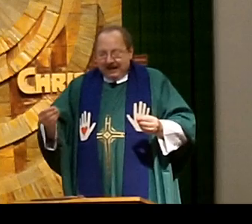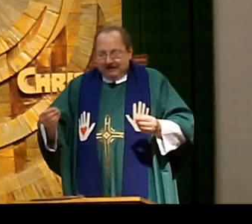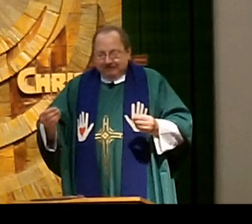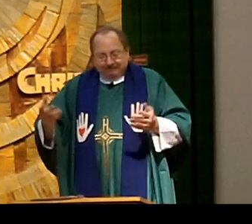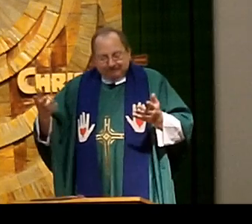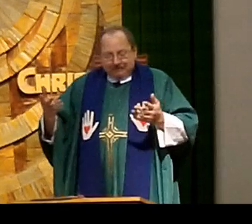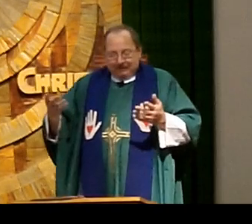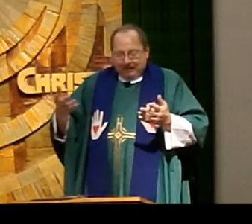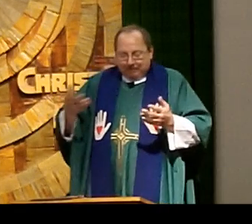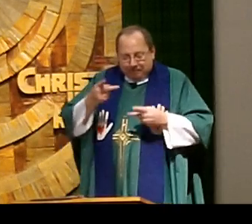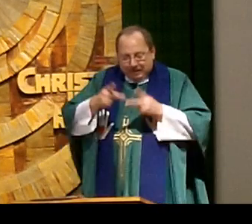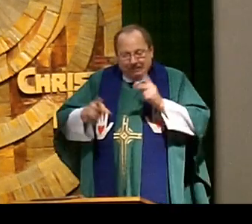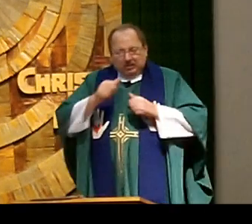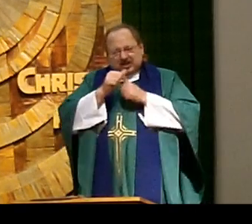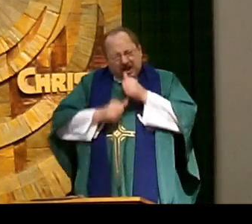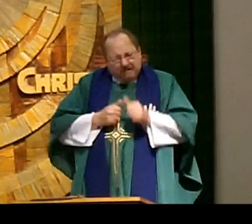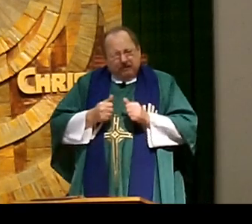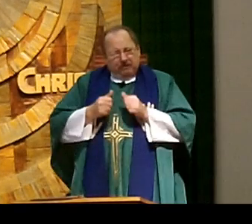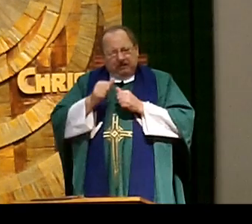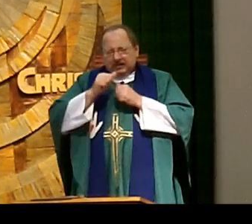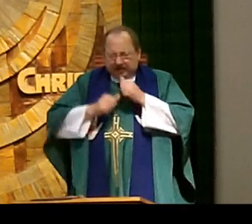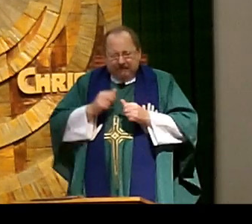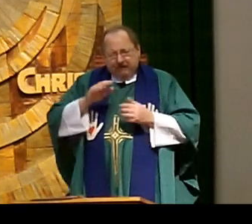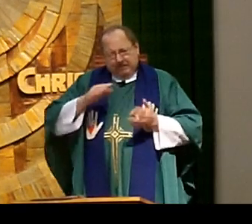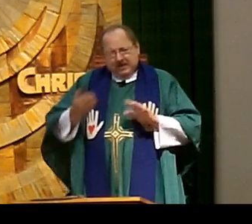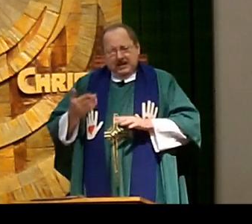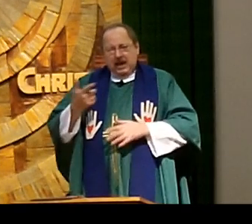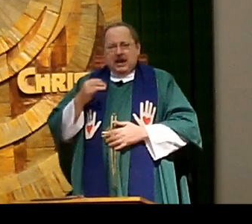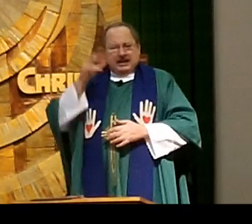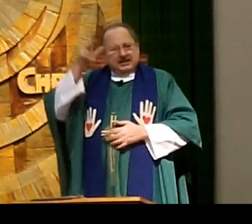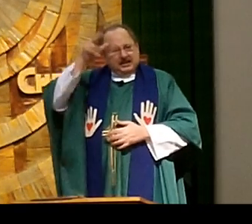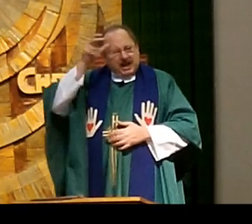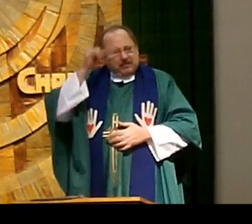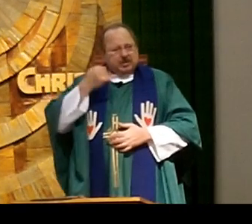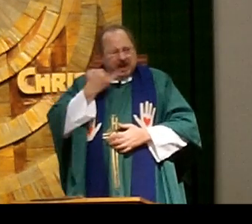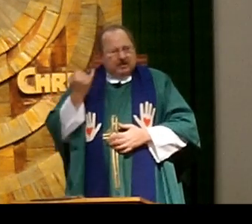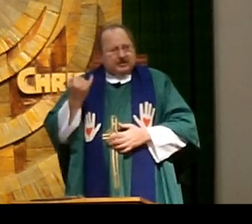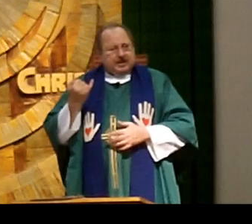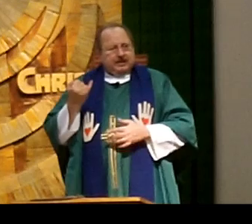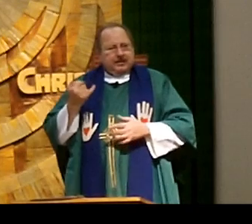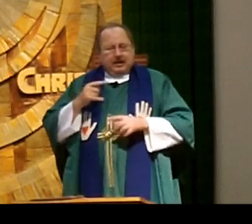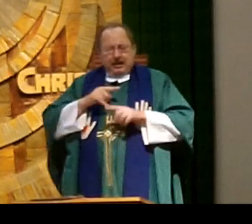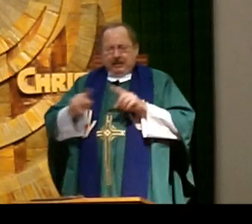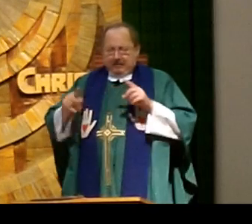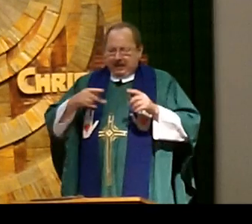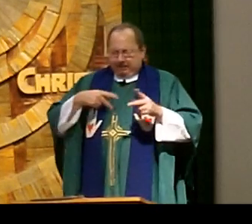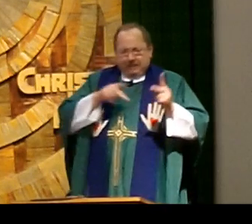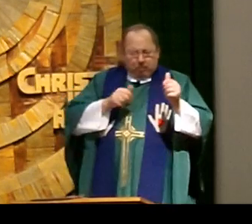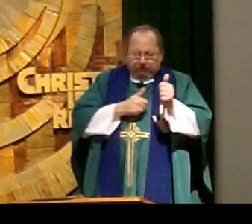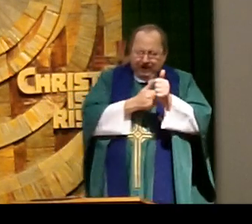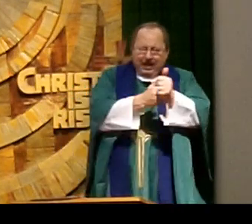And people suffer from death because the devil's jealousy. Like people who